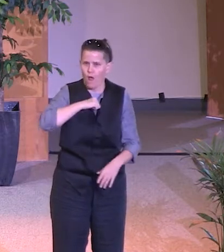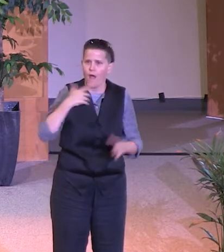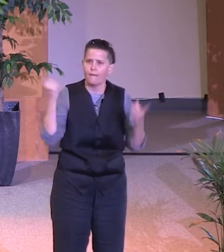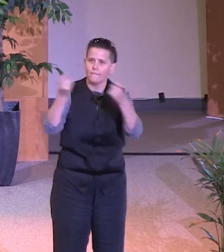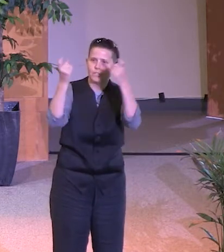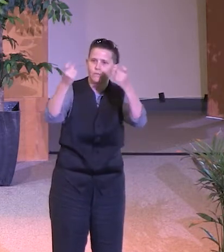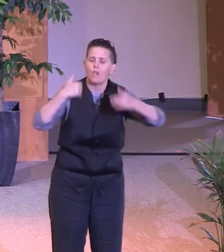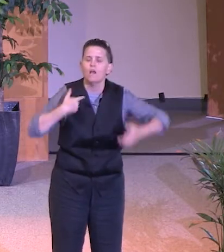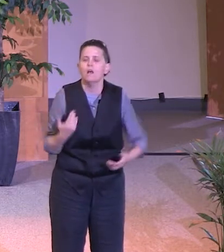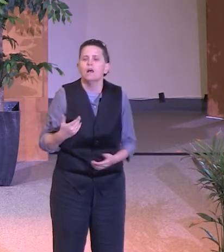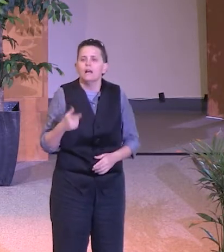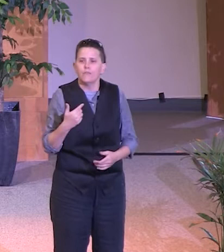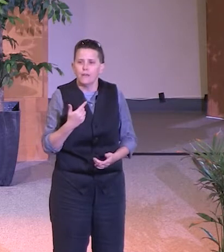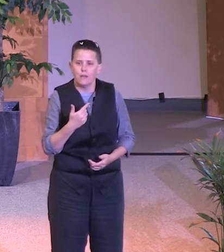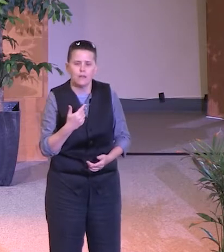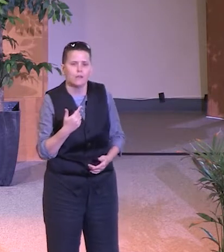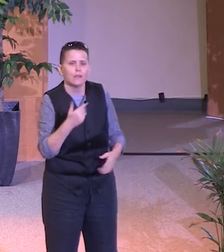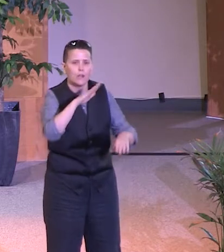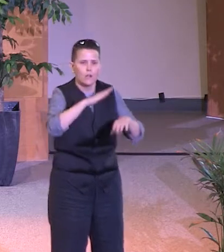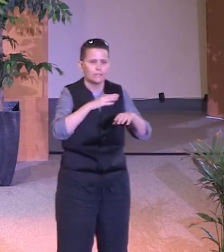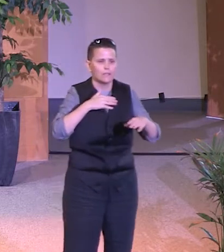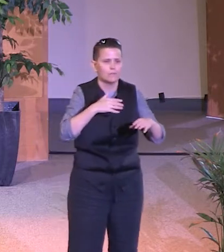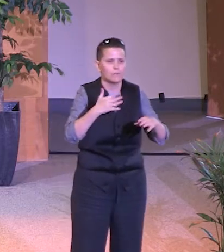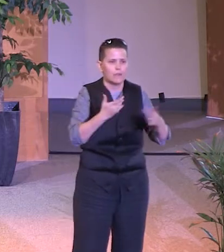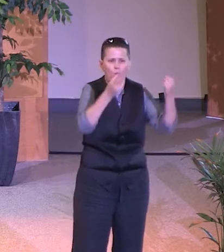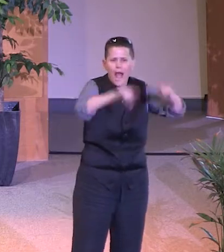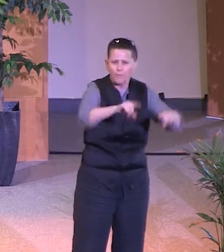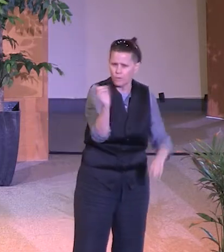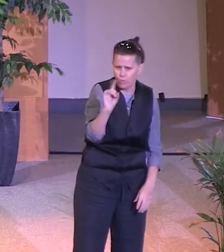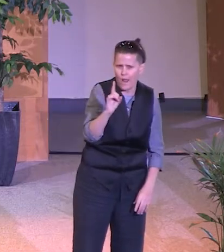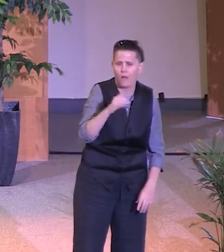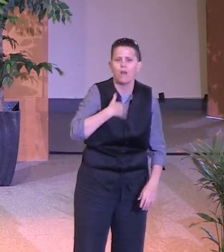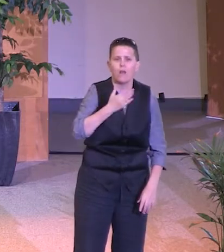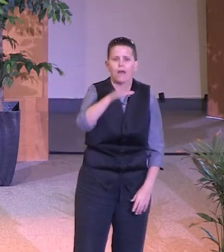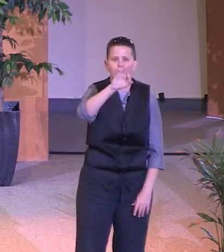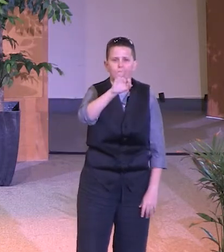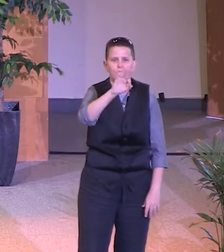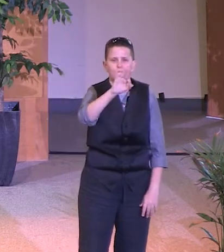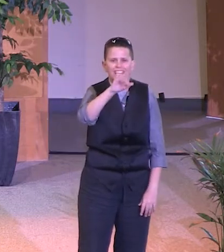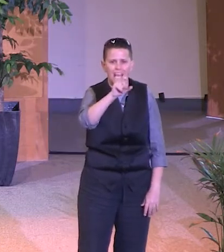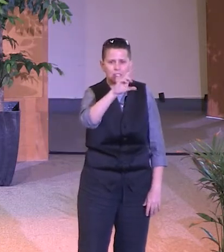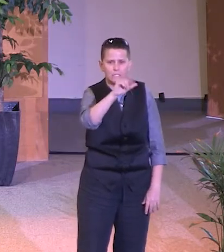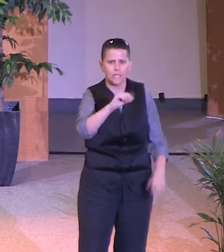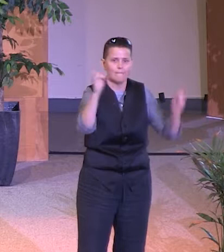Gardens, 2101 Jesse Segovia Street, from 11 a.m. to 6 p.m. It's going to be hot,